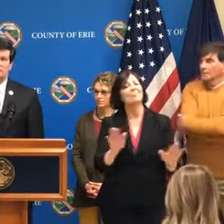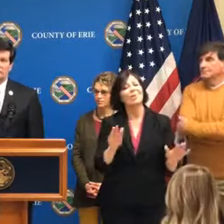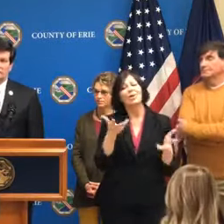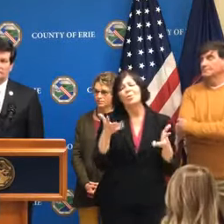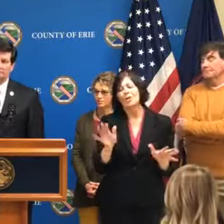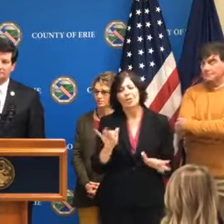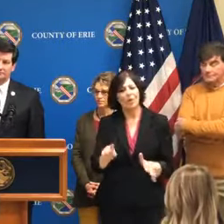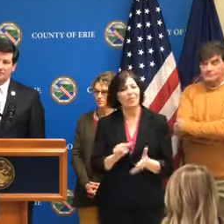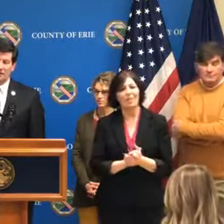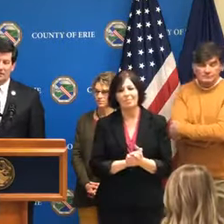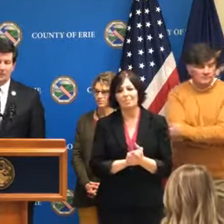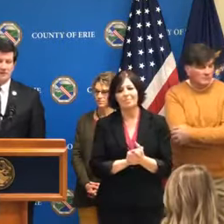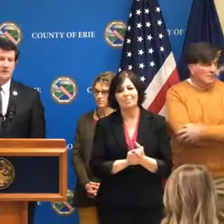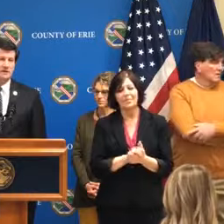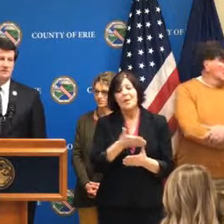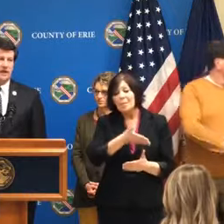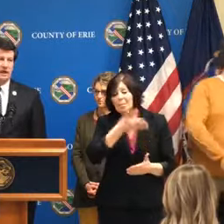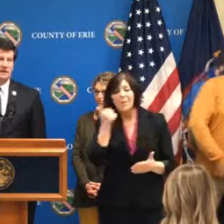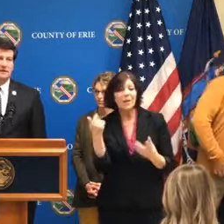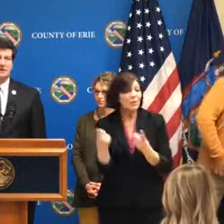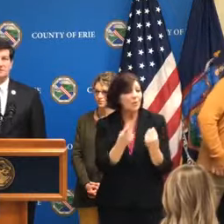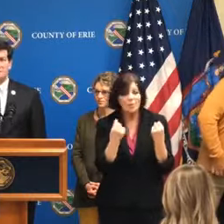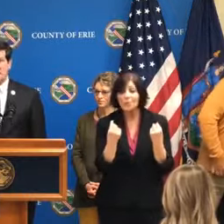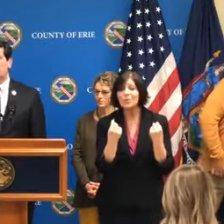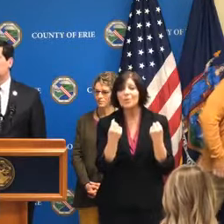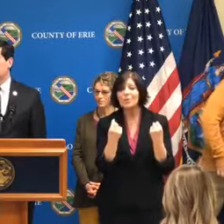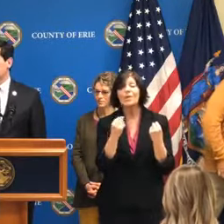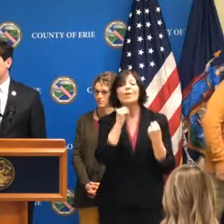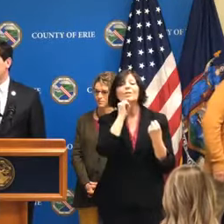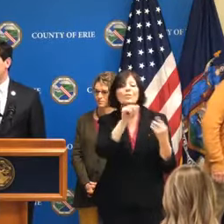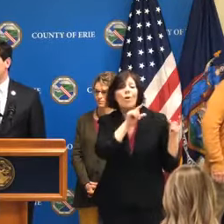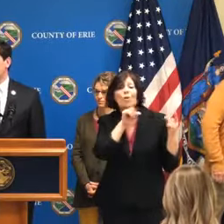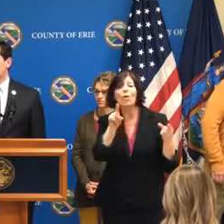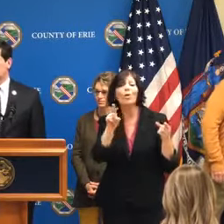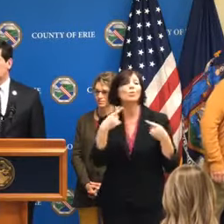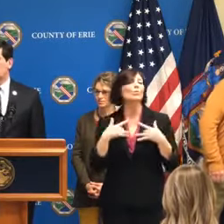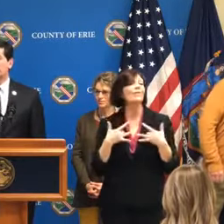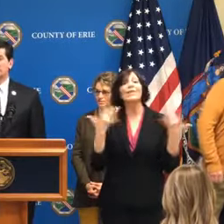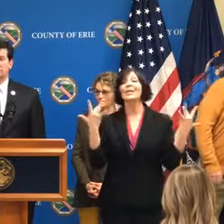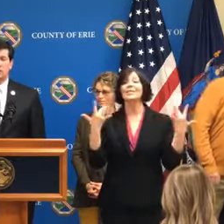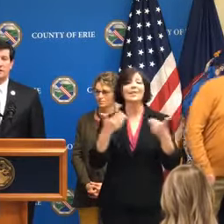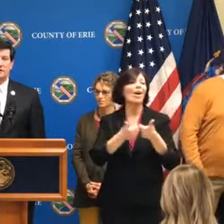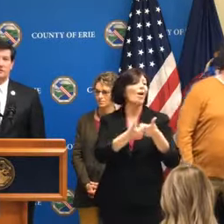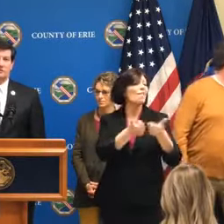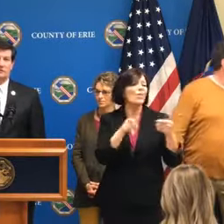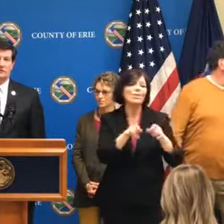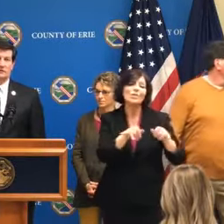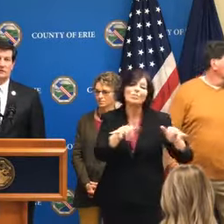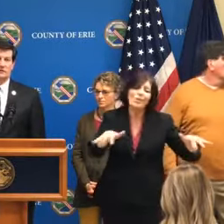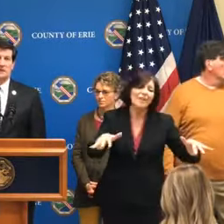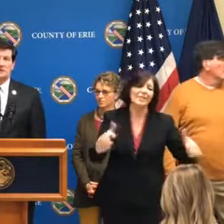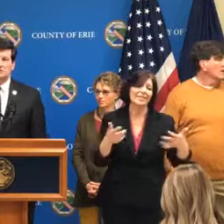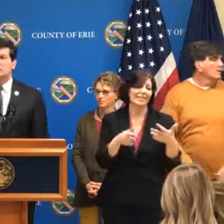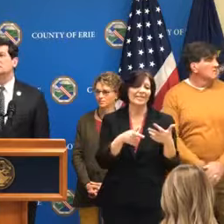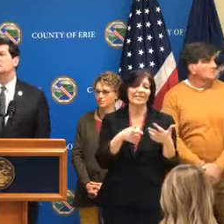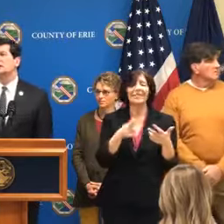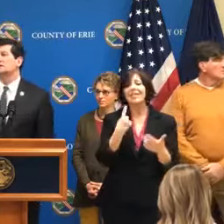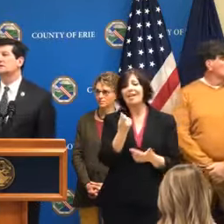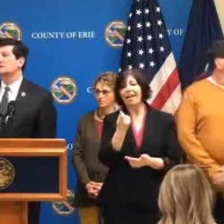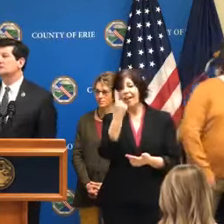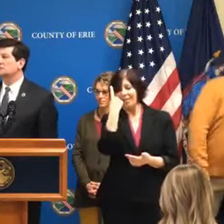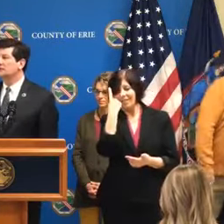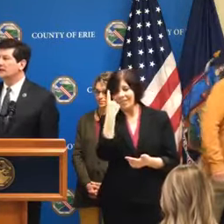by the government. The best way to do that is to not go to mass events, to avoid the spread of the coronavirus, and to